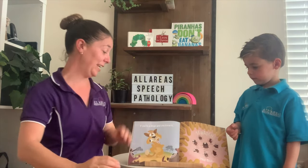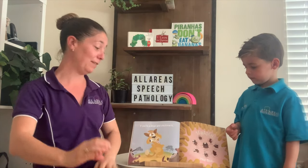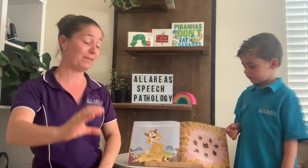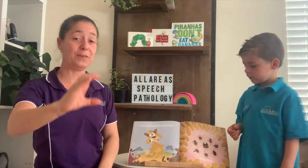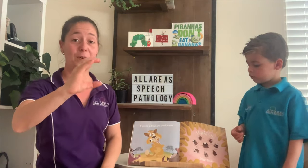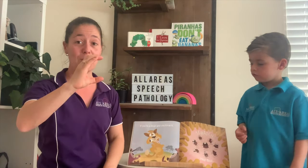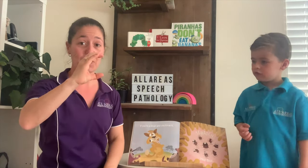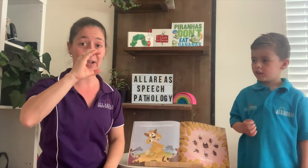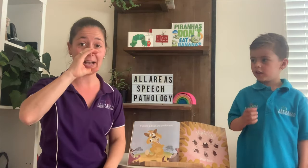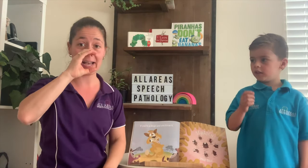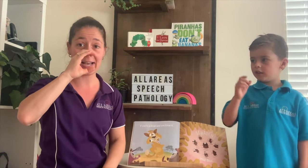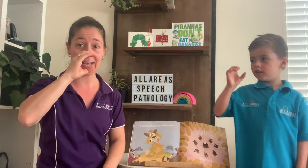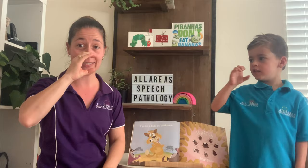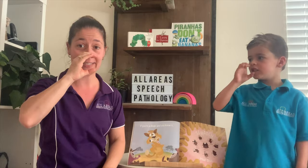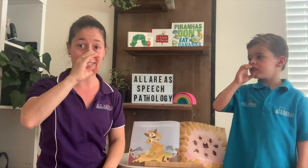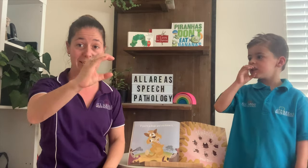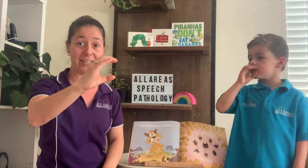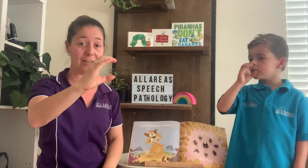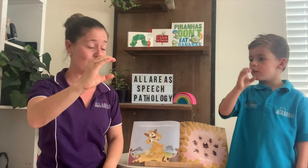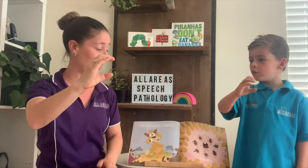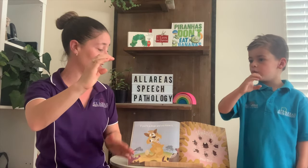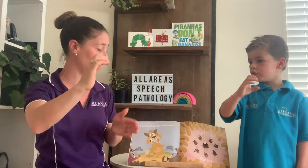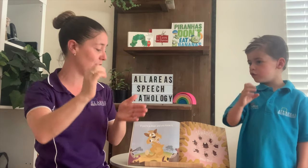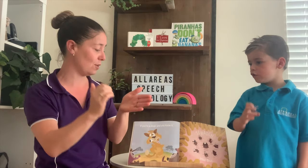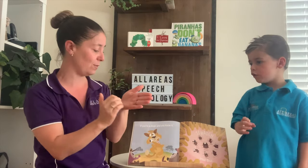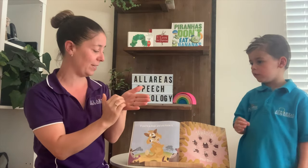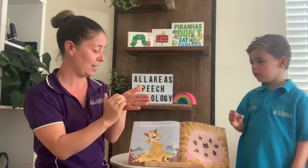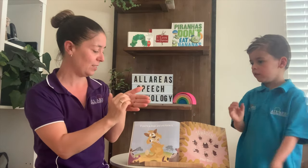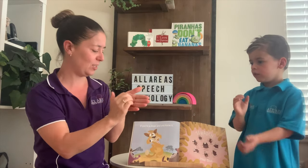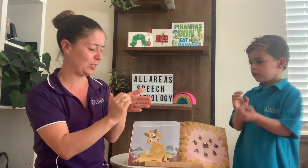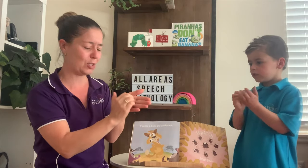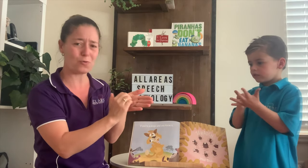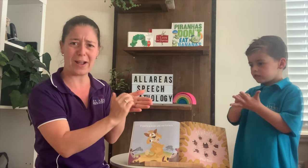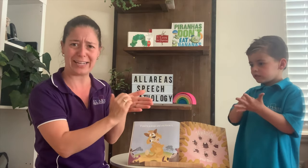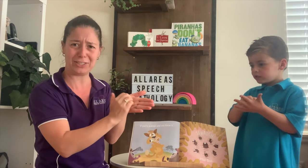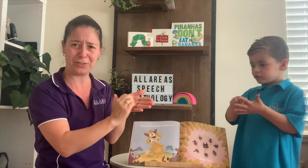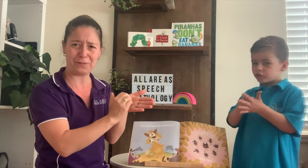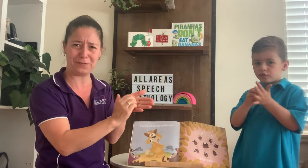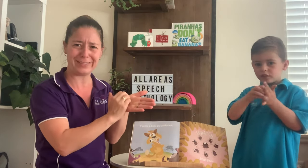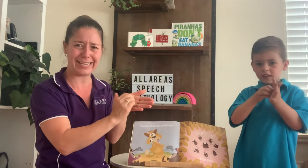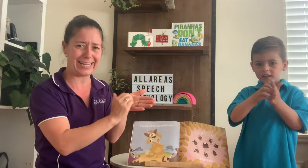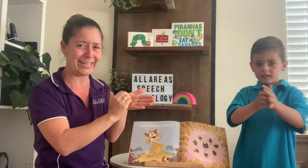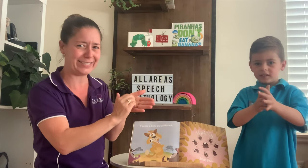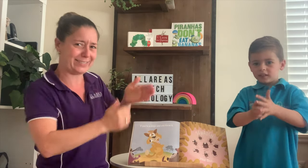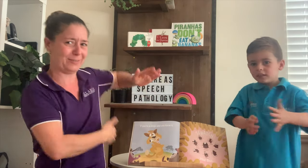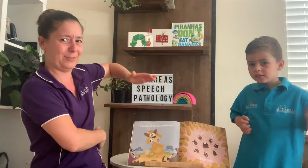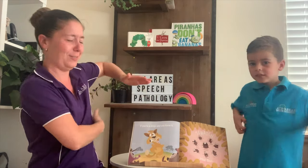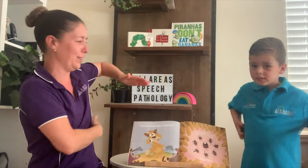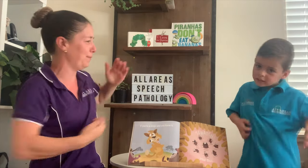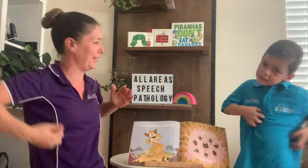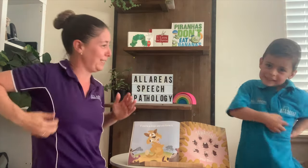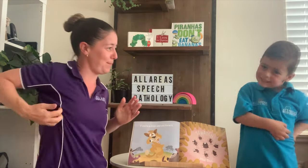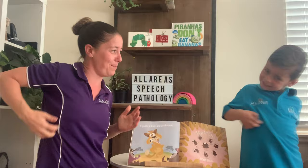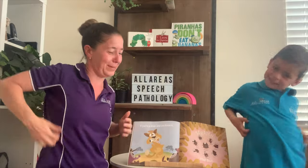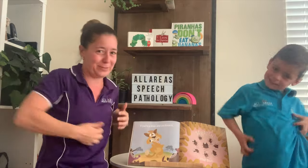If you're a dingo and you know it, scratch your fleas. Oh, your fleas might be on your